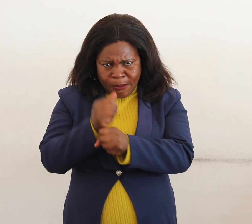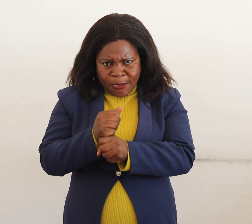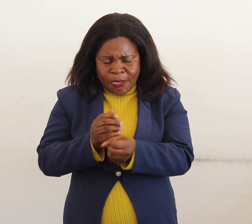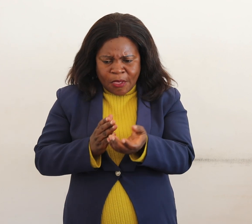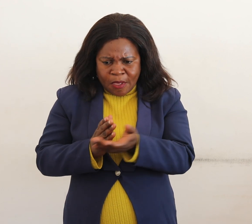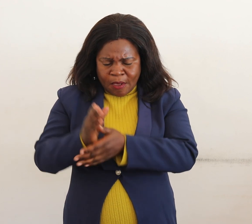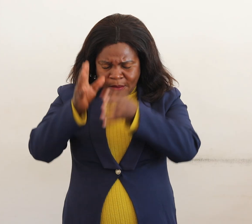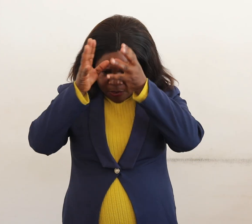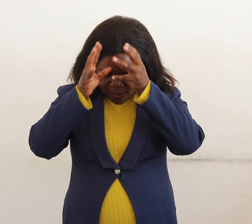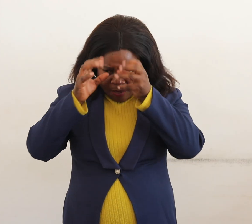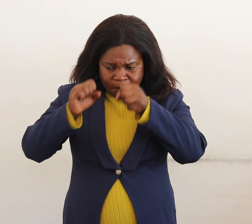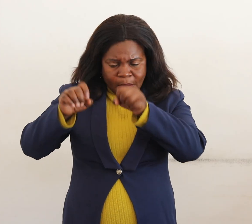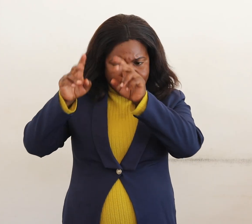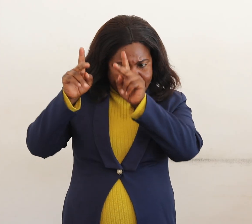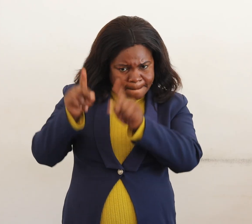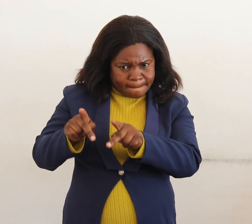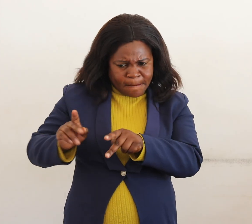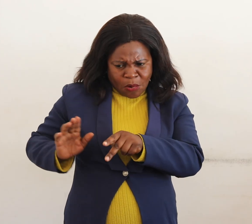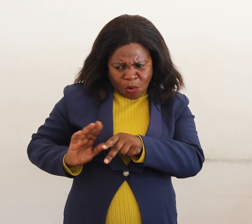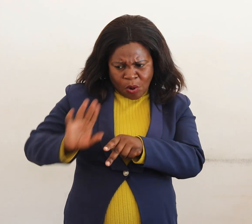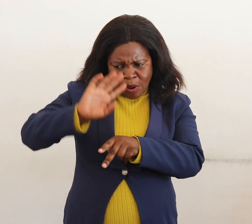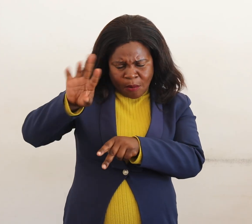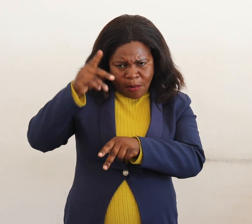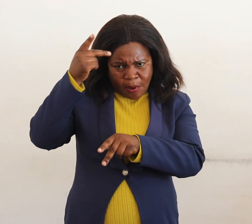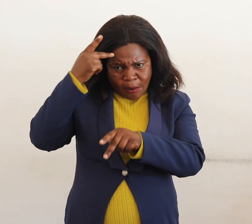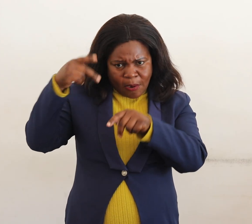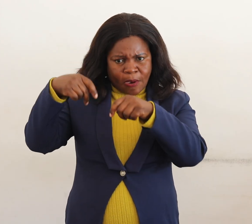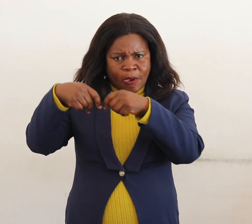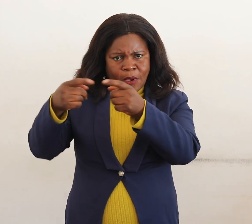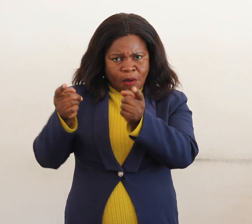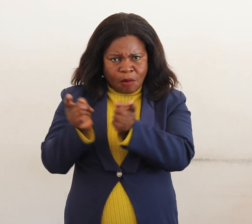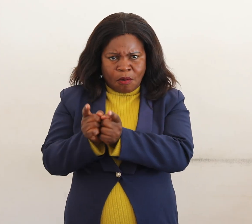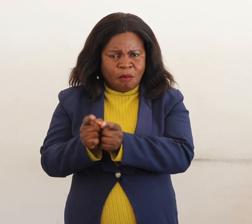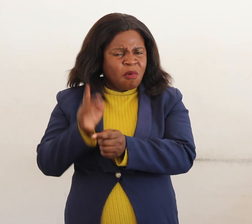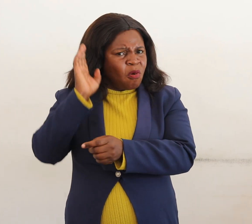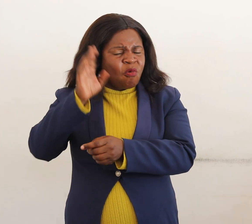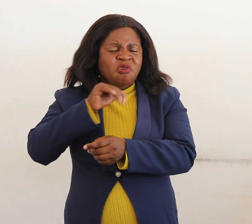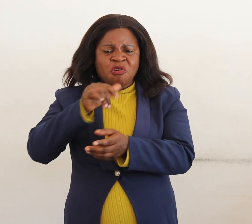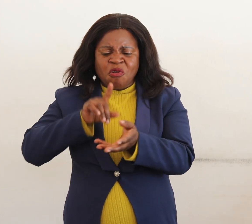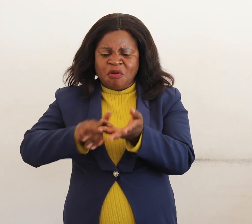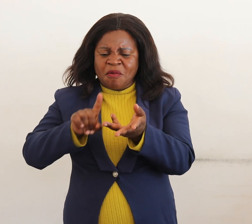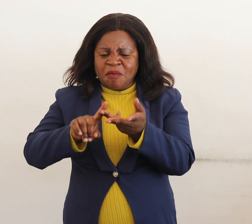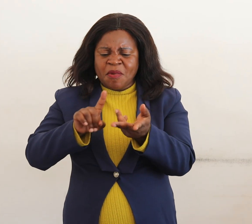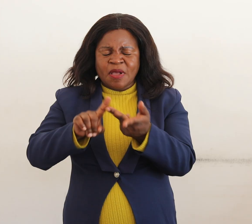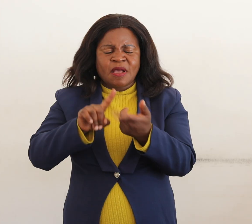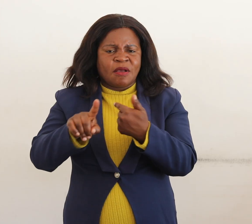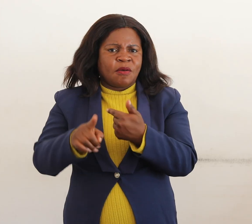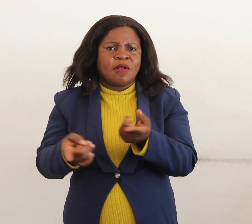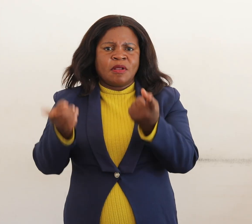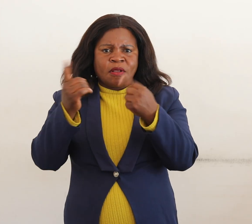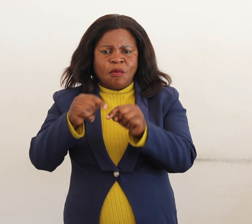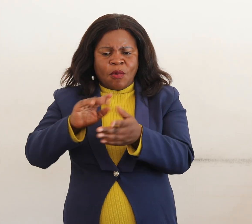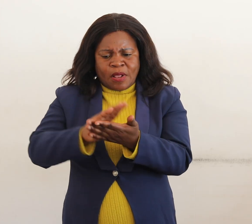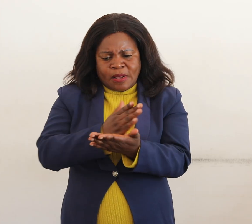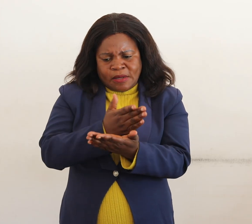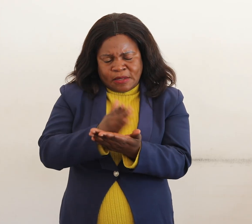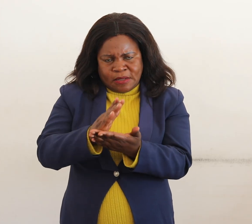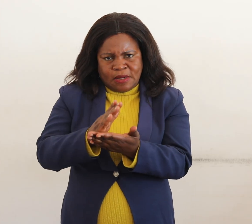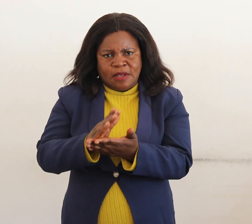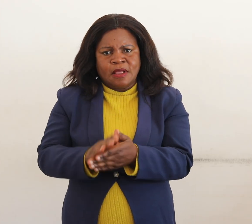presidential candidate of that party will no longer be counted when resharing the remaining seats.